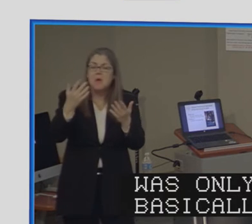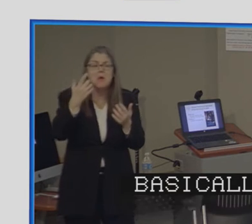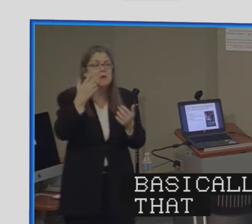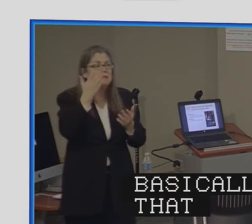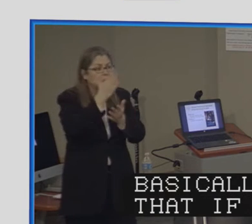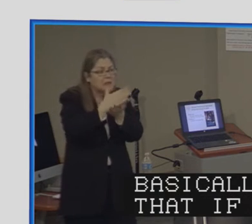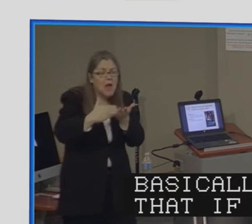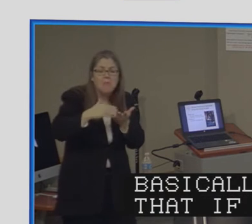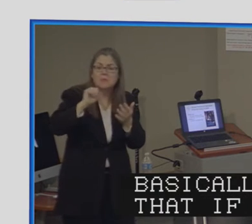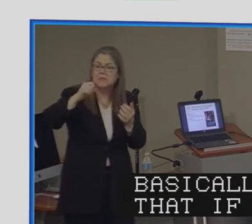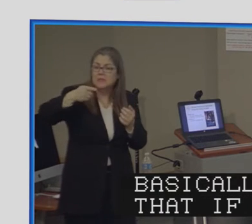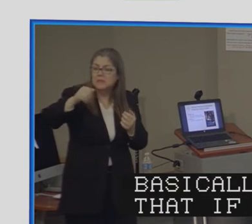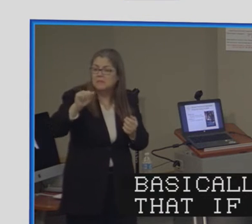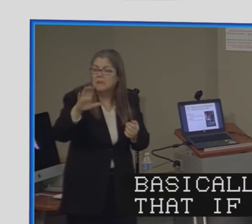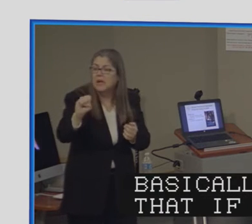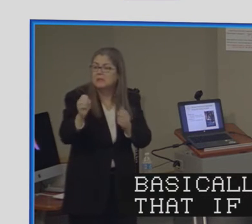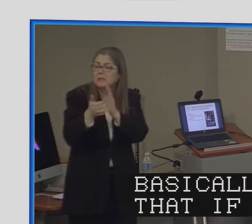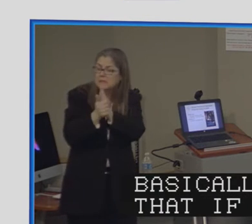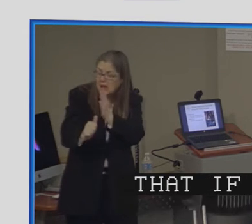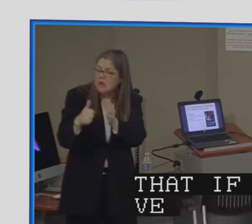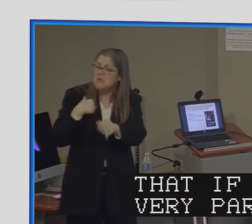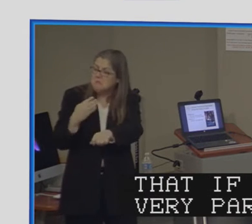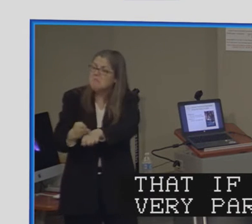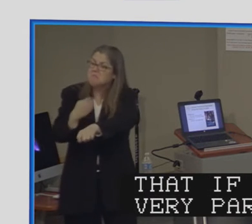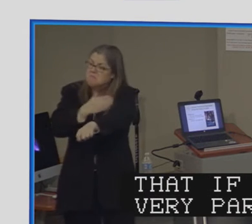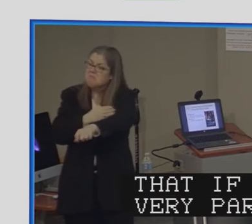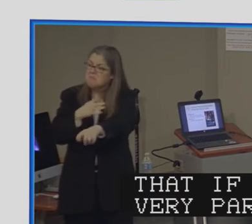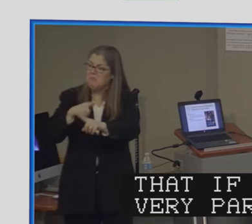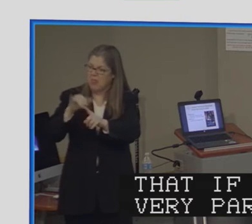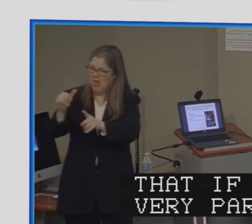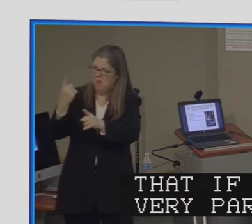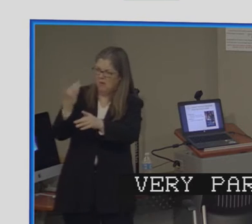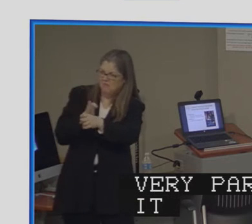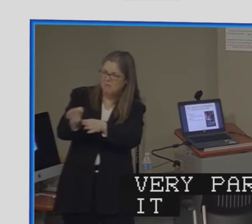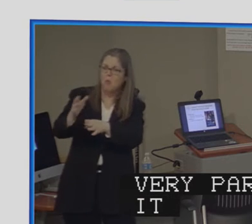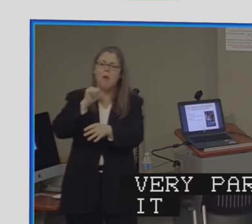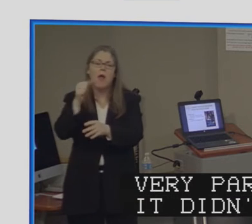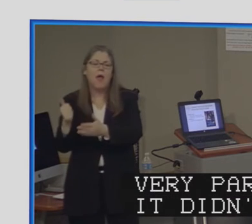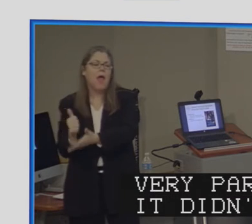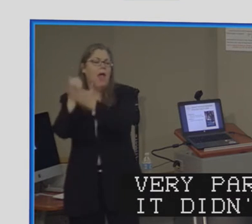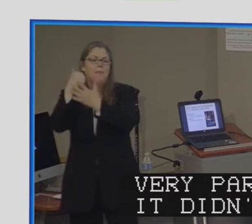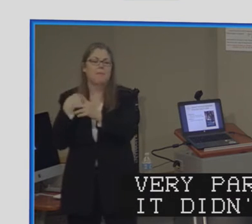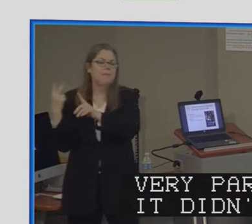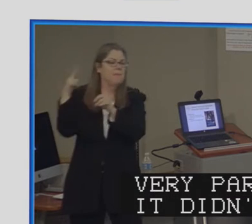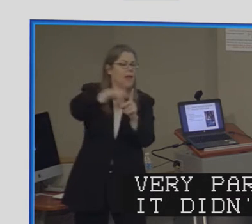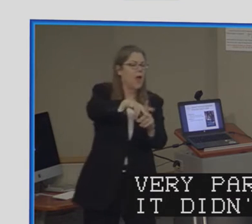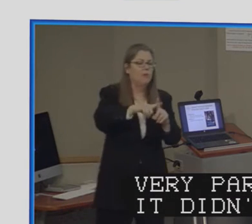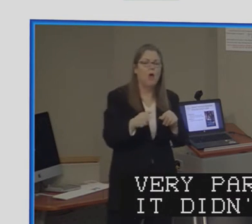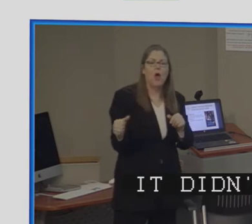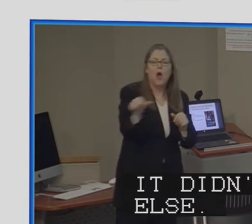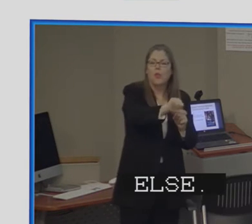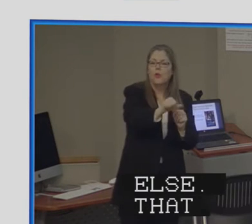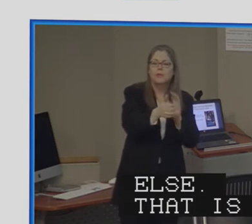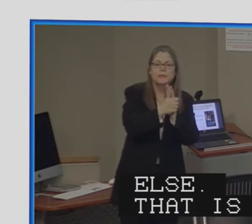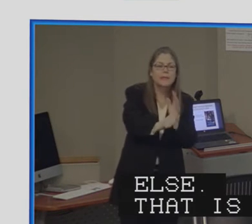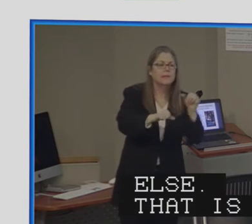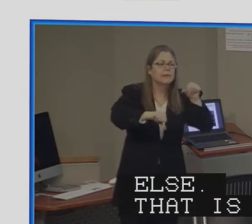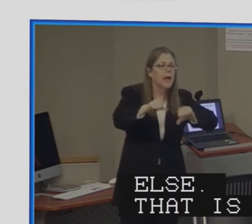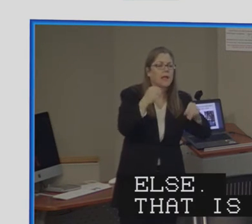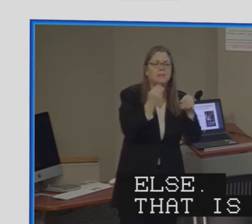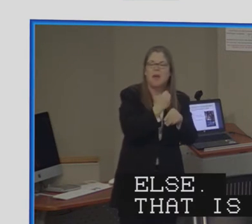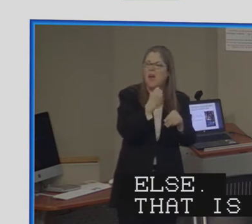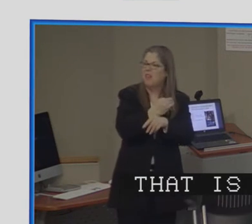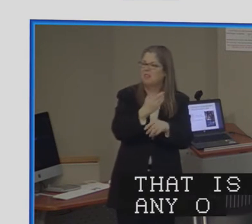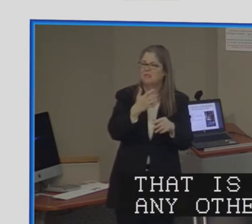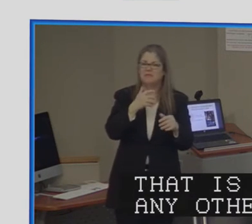spatial skill, it didn't transfer to anything else. That is, you didn't get better at any other skills, you didn't learn